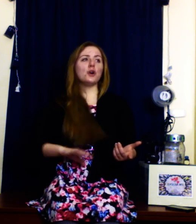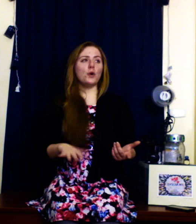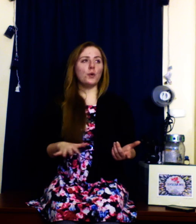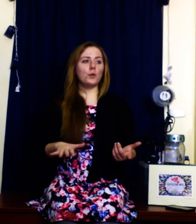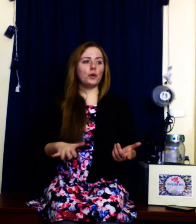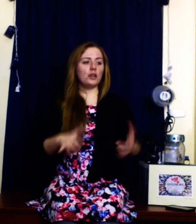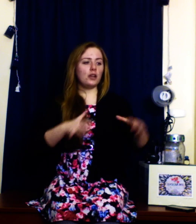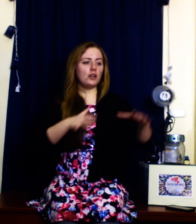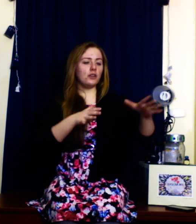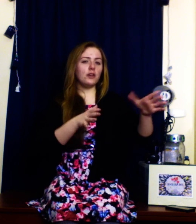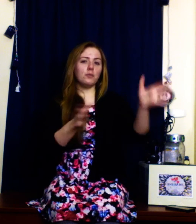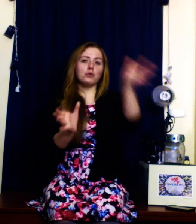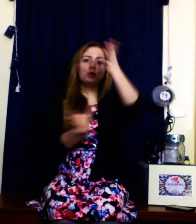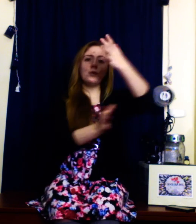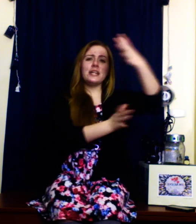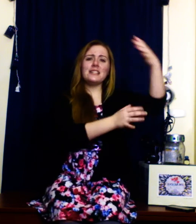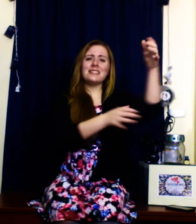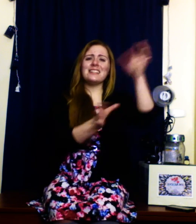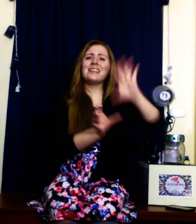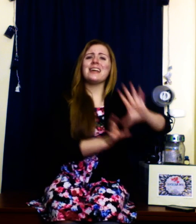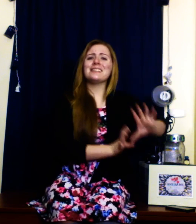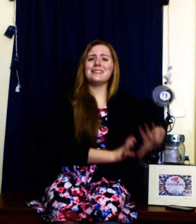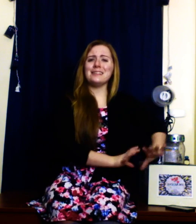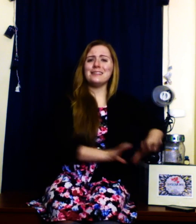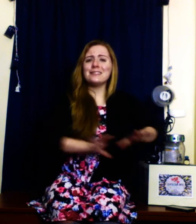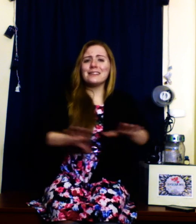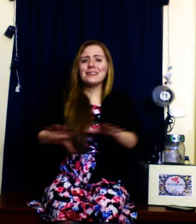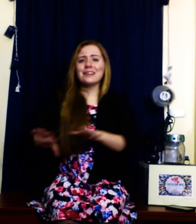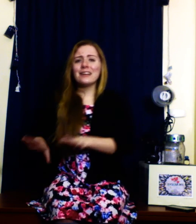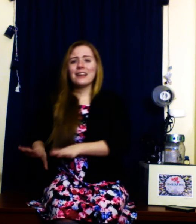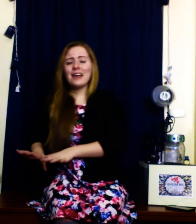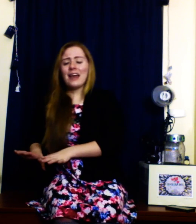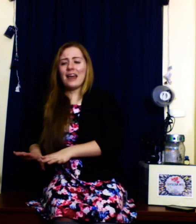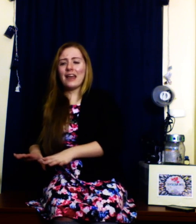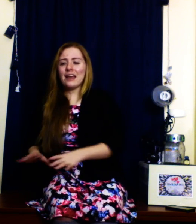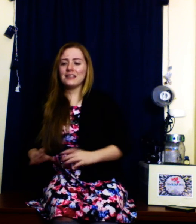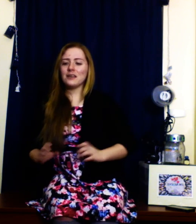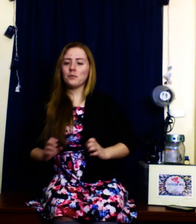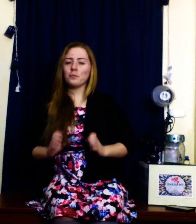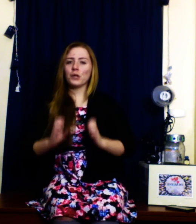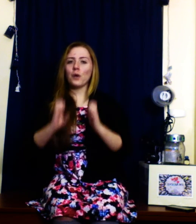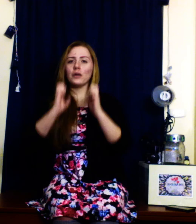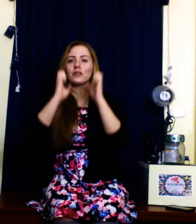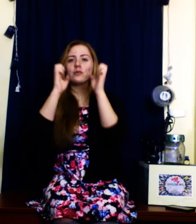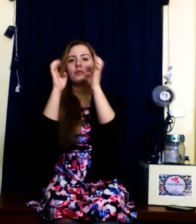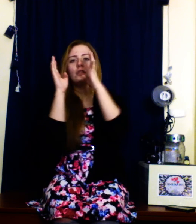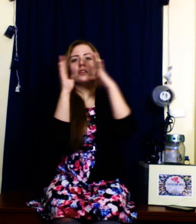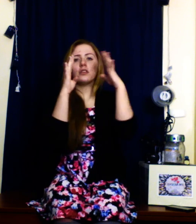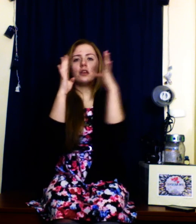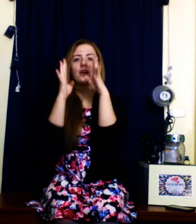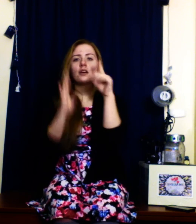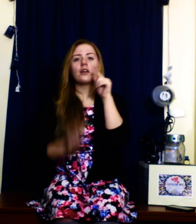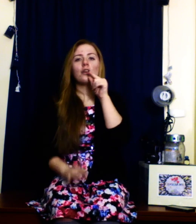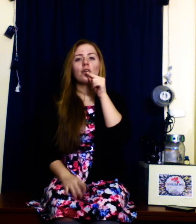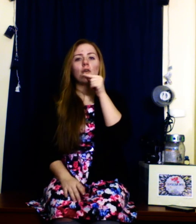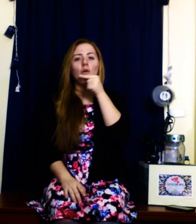So the blue wind, it takes it easy, and blowing through the thick